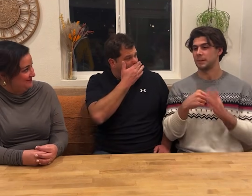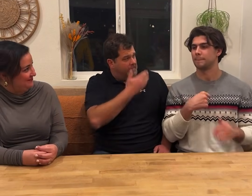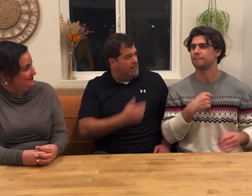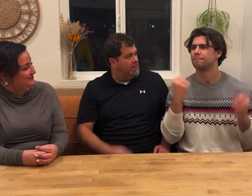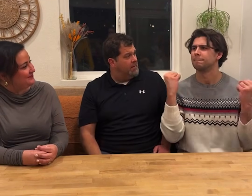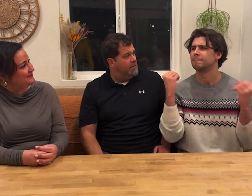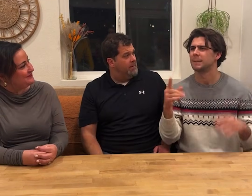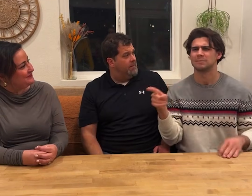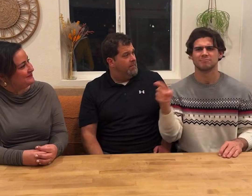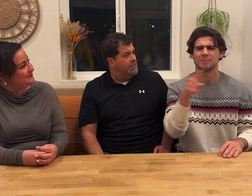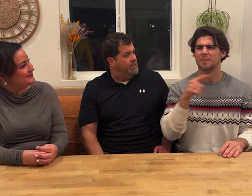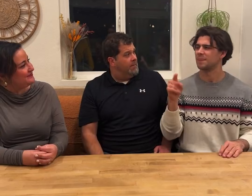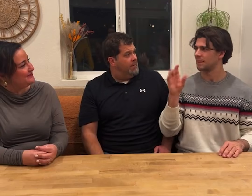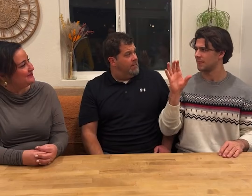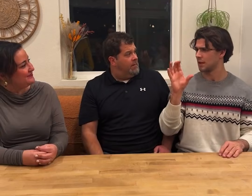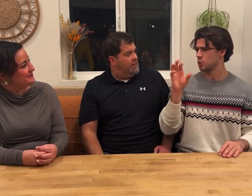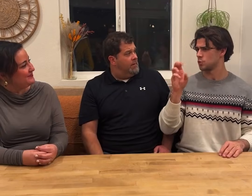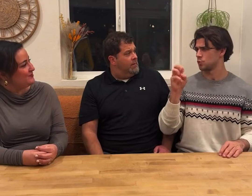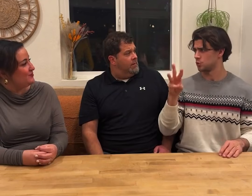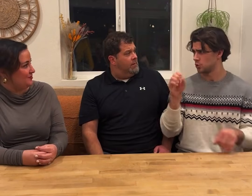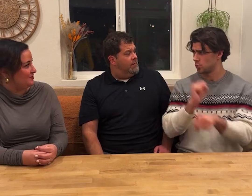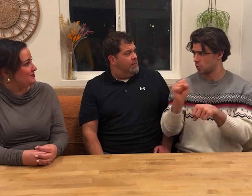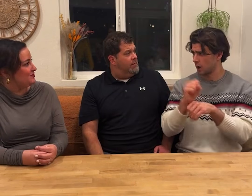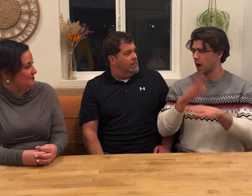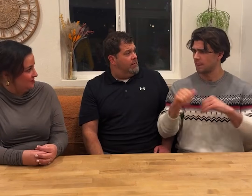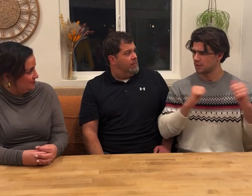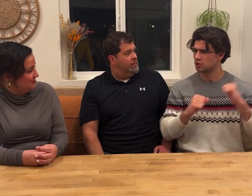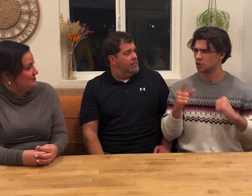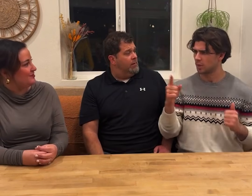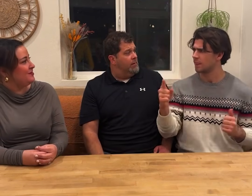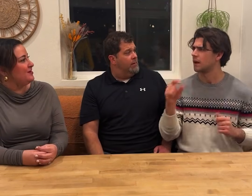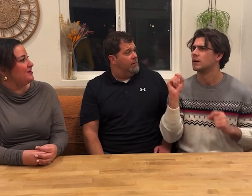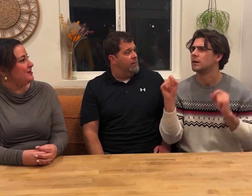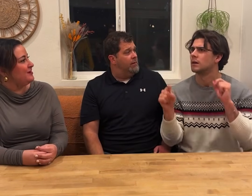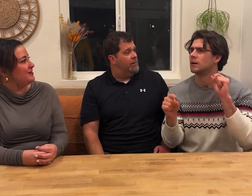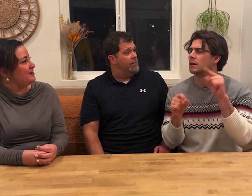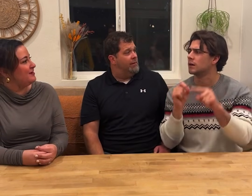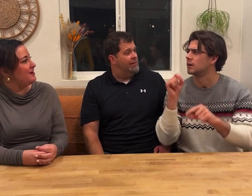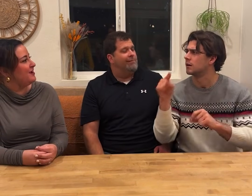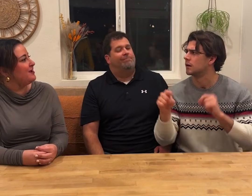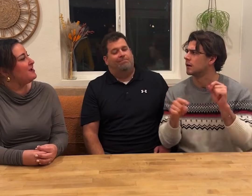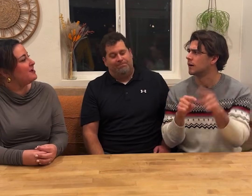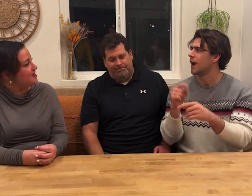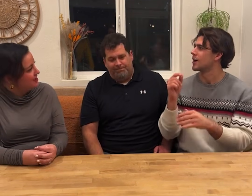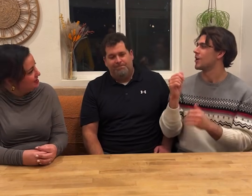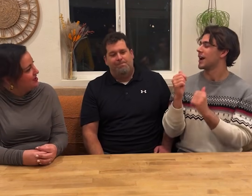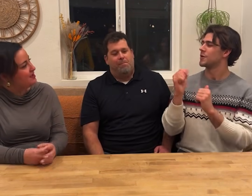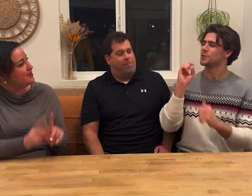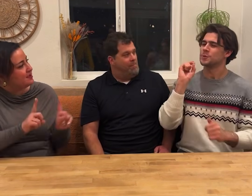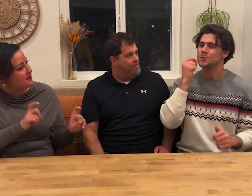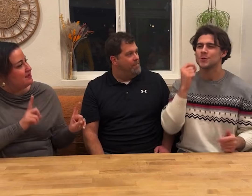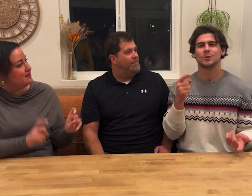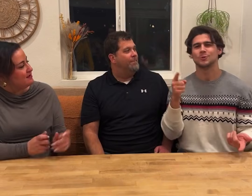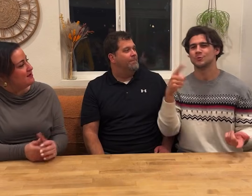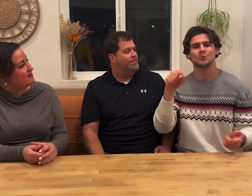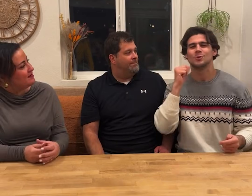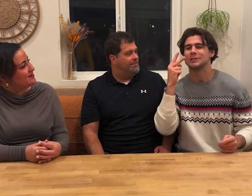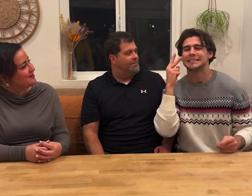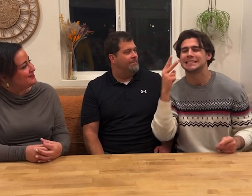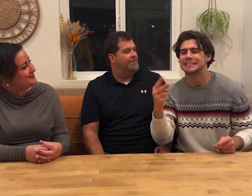was really impressive is the crew that works on the show. They had some awesome questions. And so that